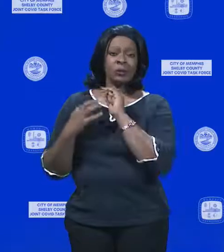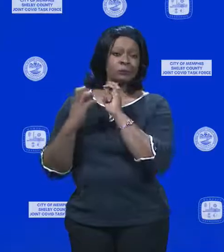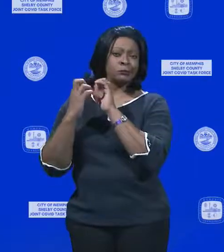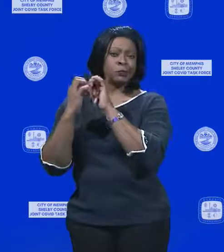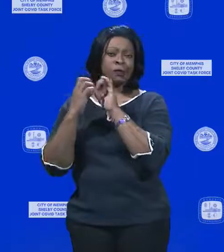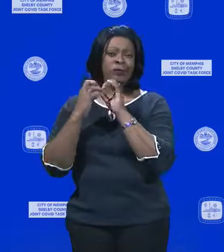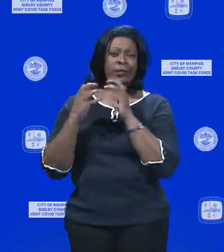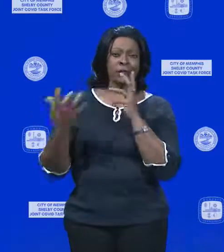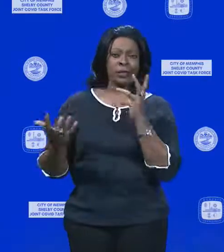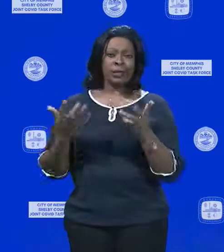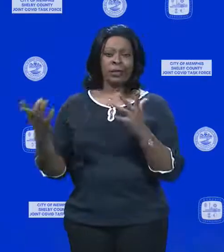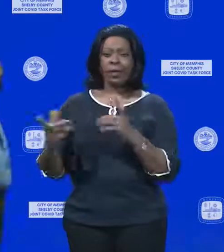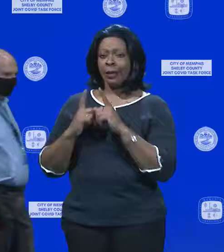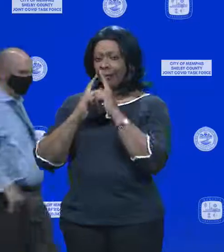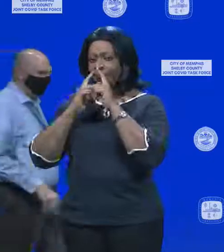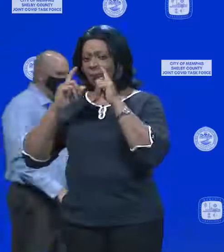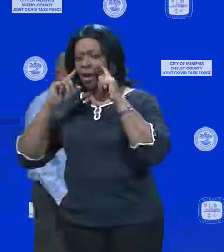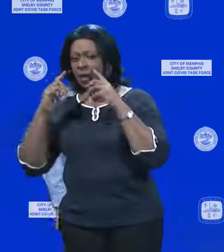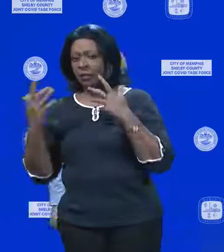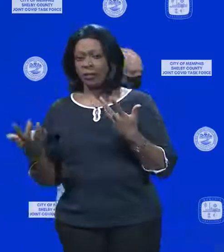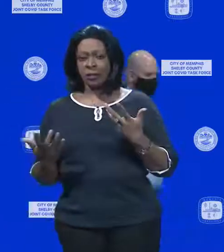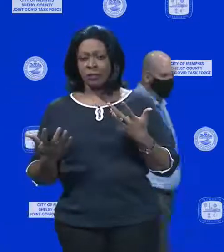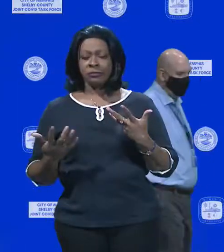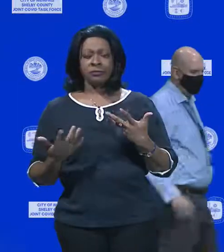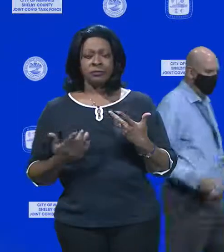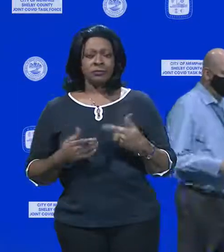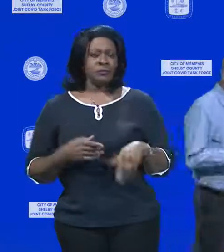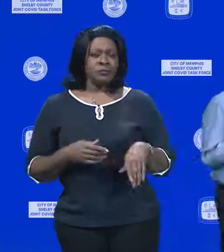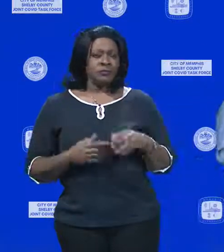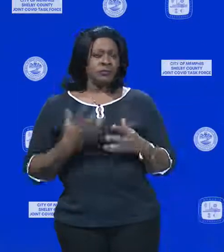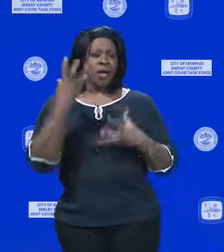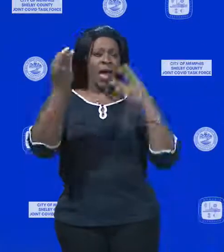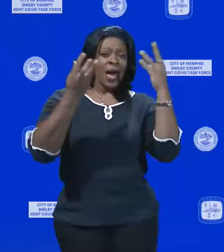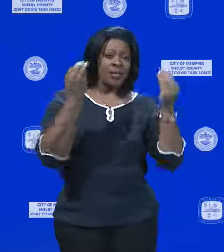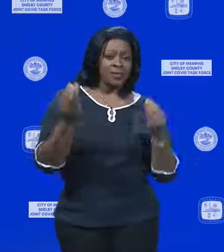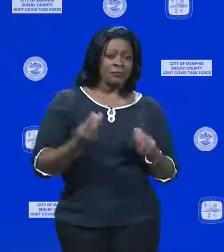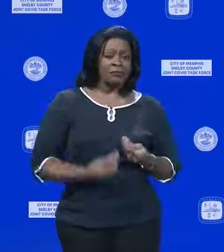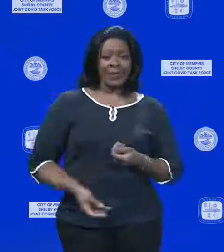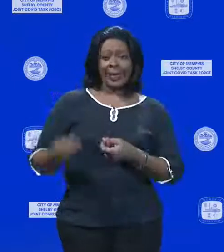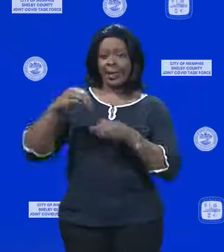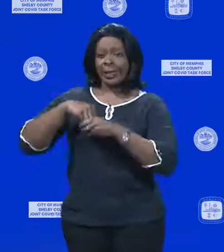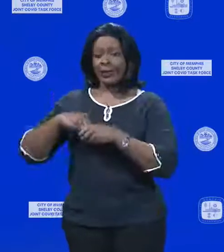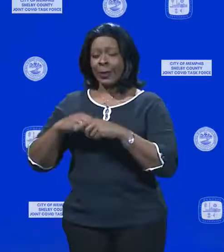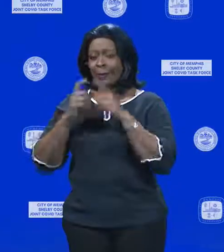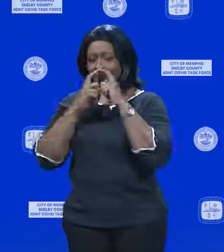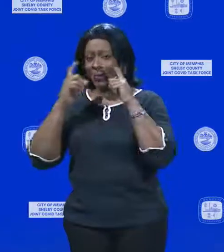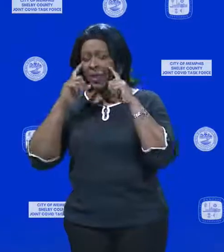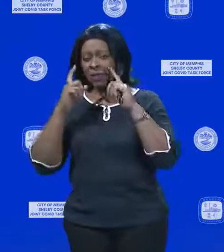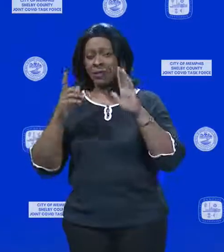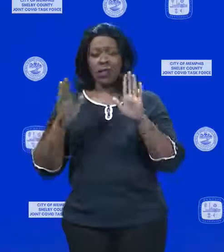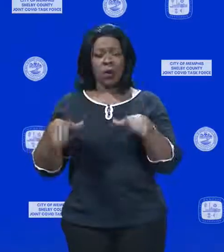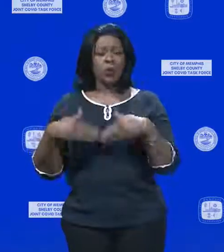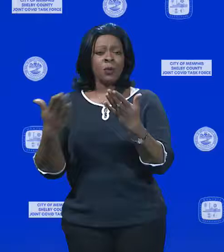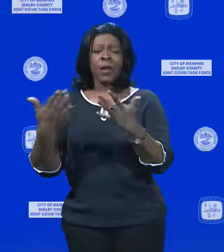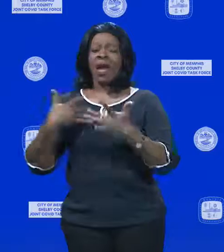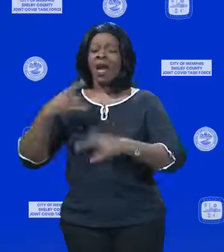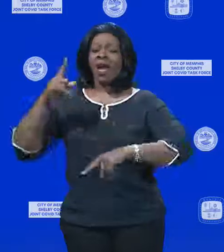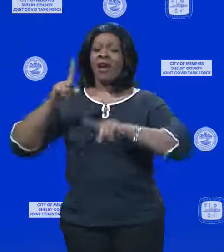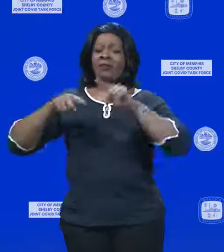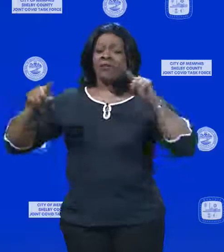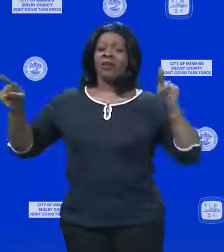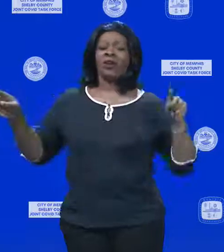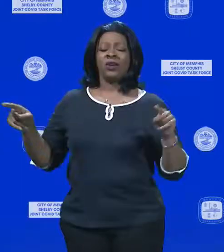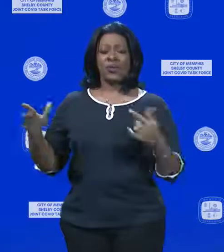we, masking in this place? Are we masking outside? Are we masking indoors? And I recognize that we have various